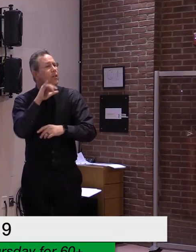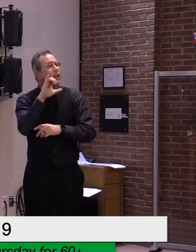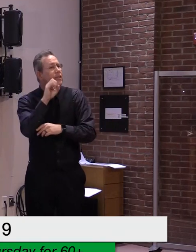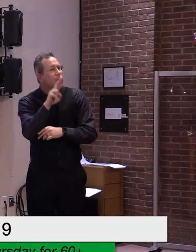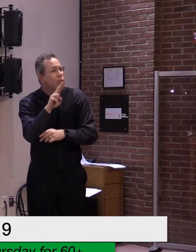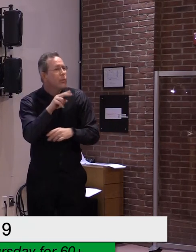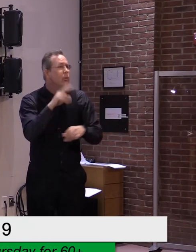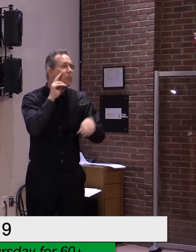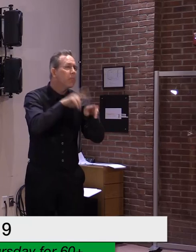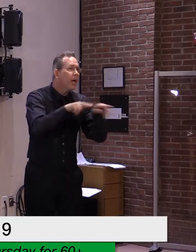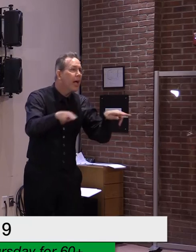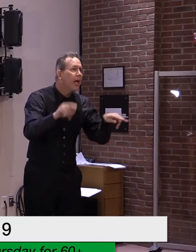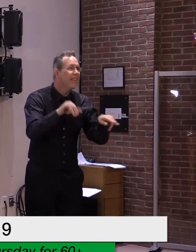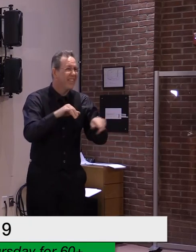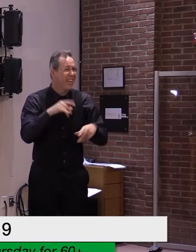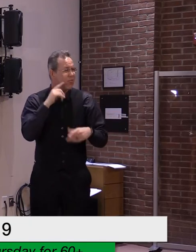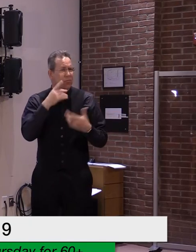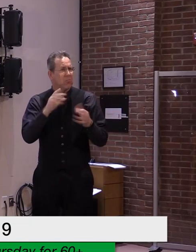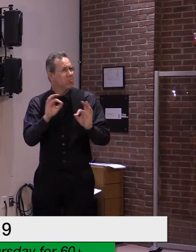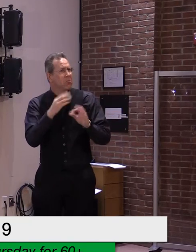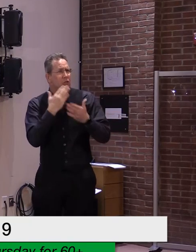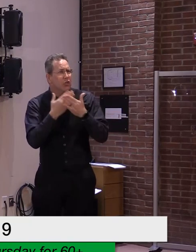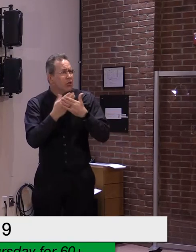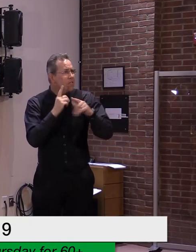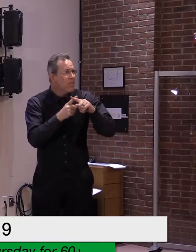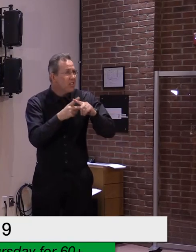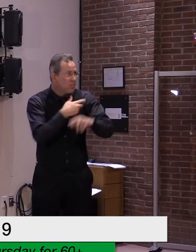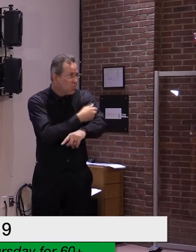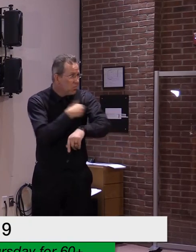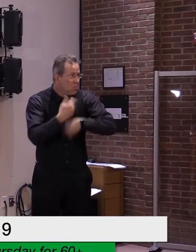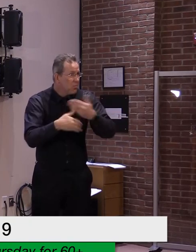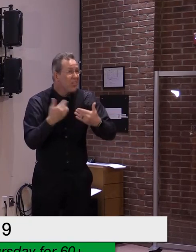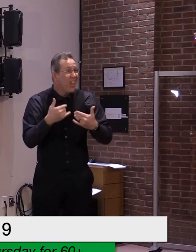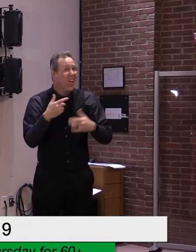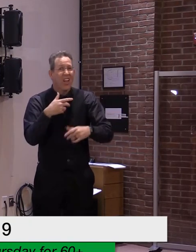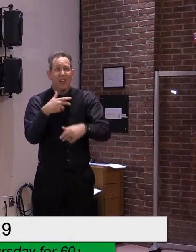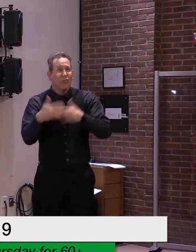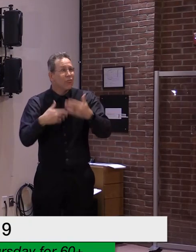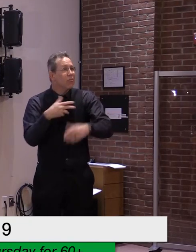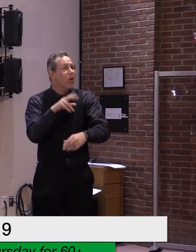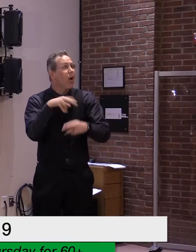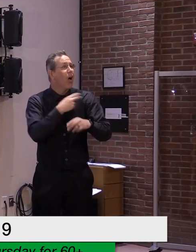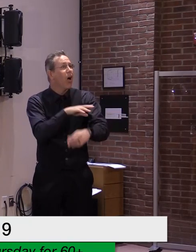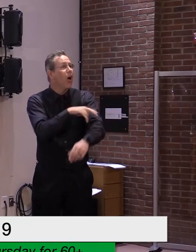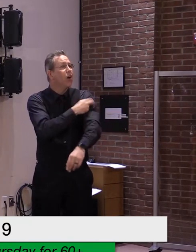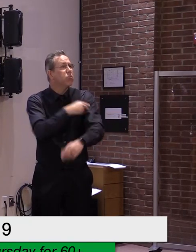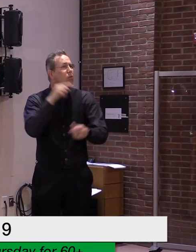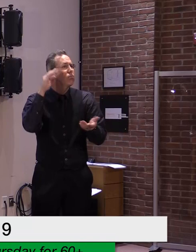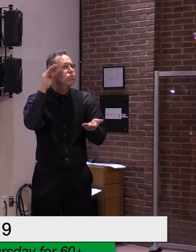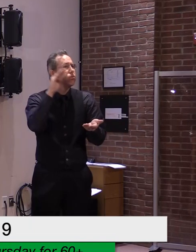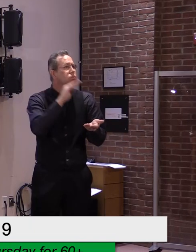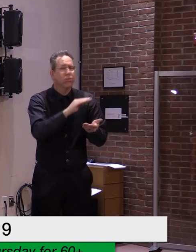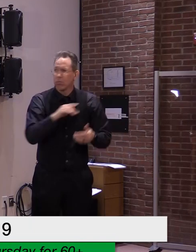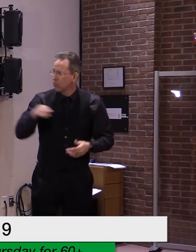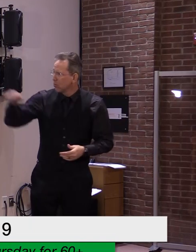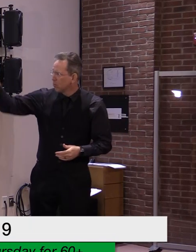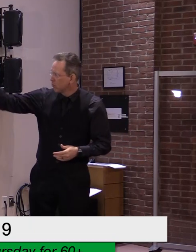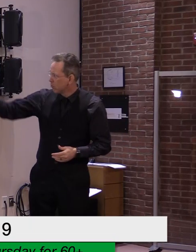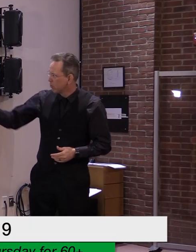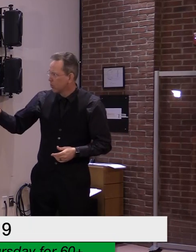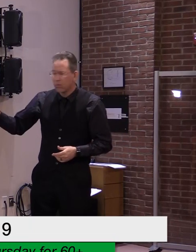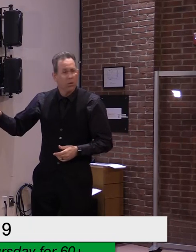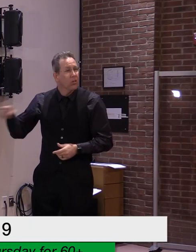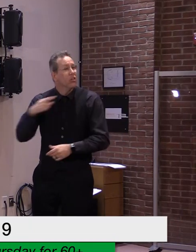well. The total current hospitalizations are down 62% since the peak in early February and